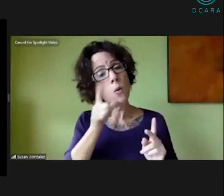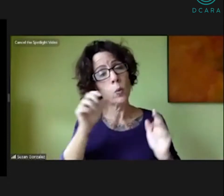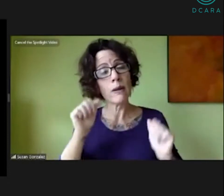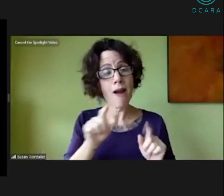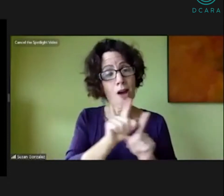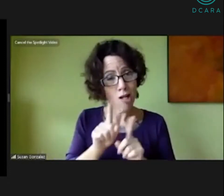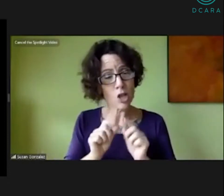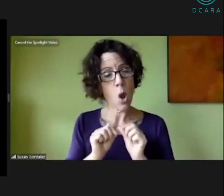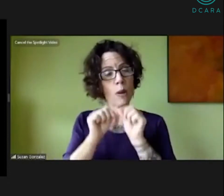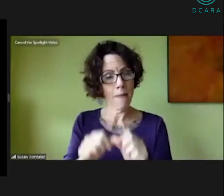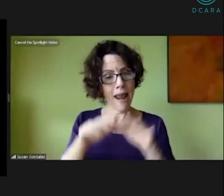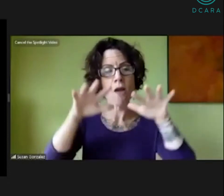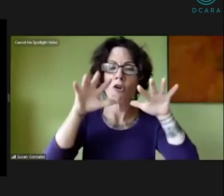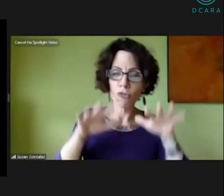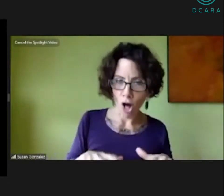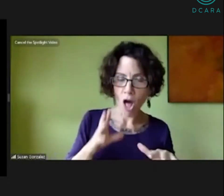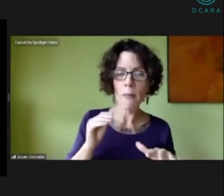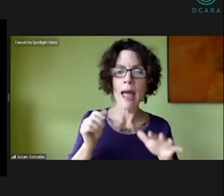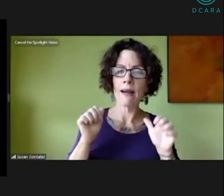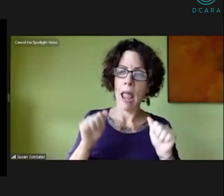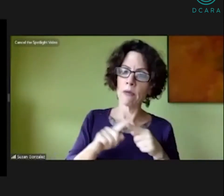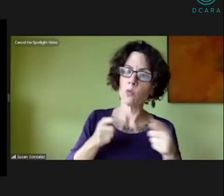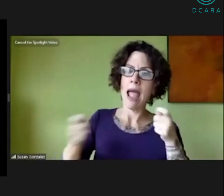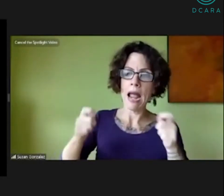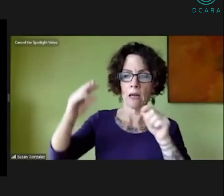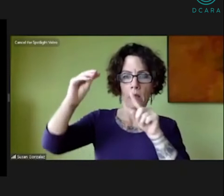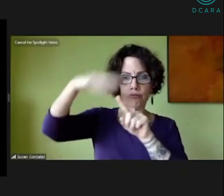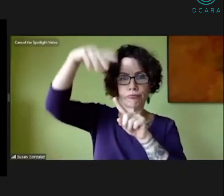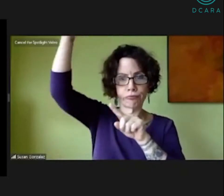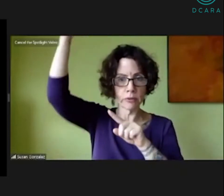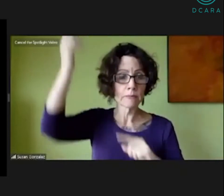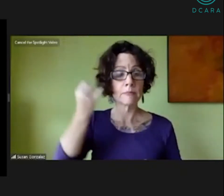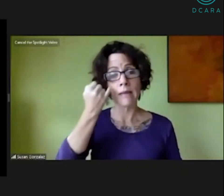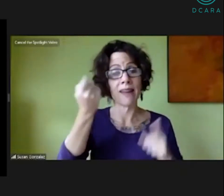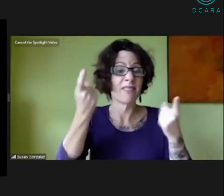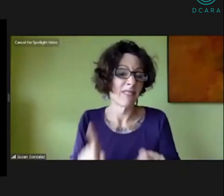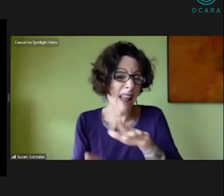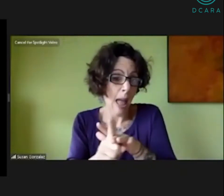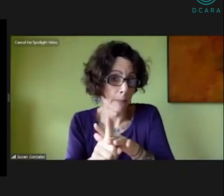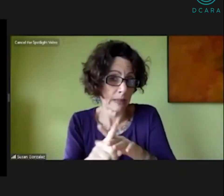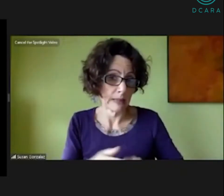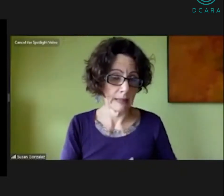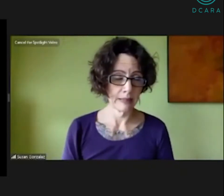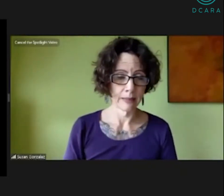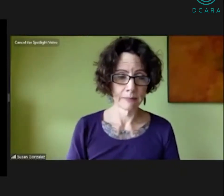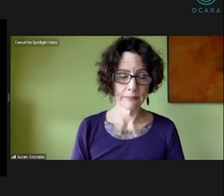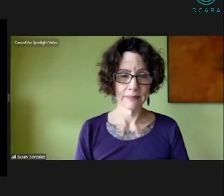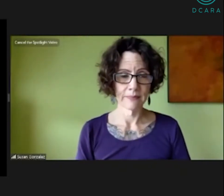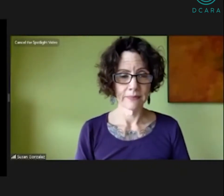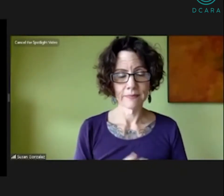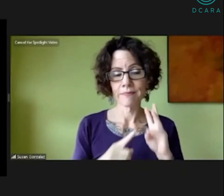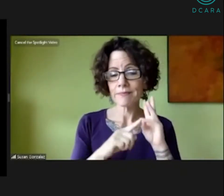You want to pick somebody who is able to interact and deal with people and maintain